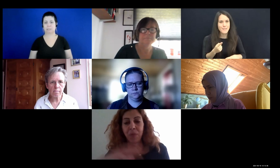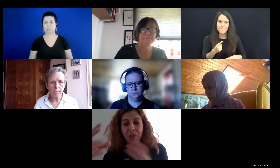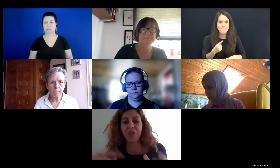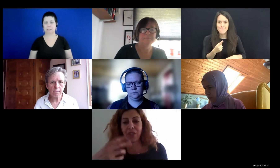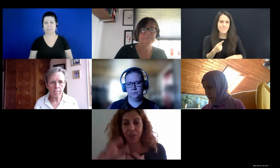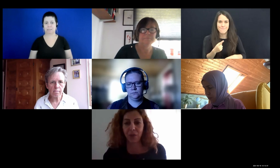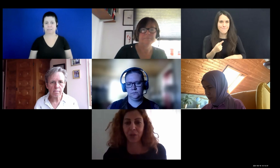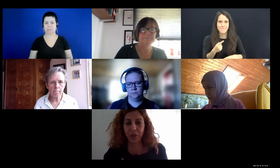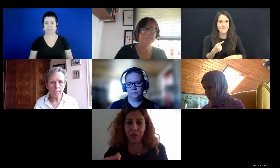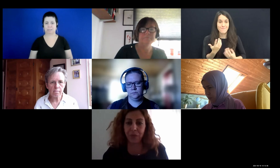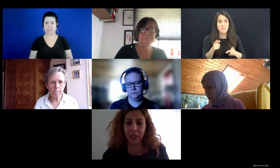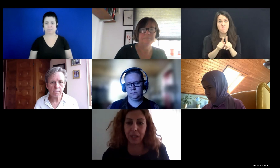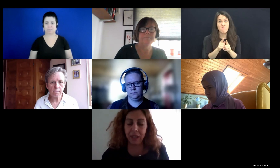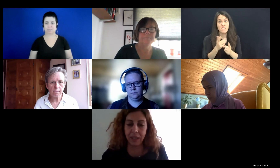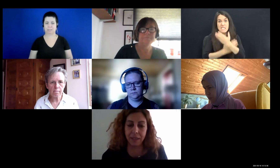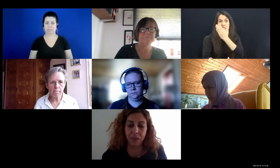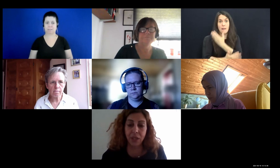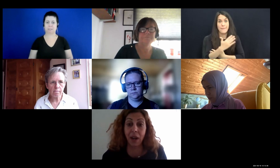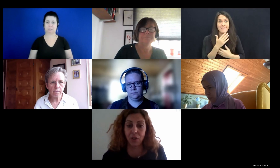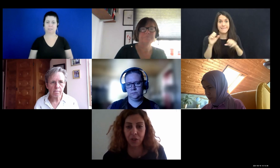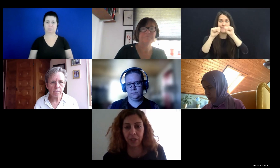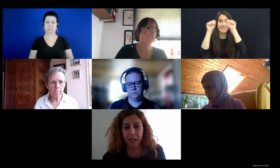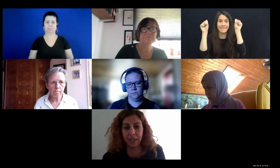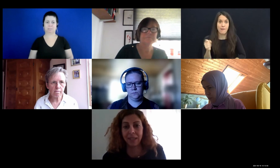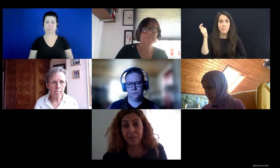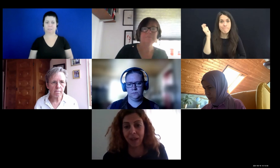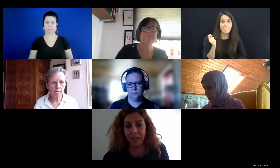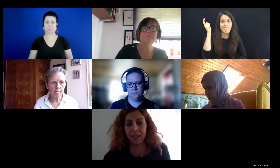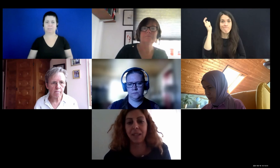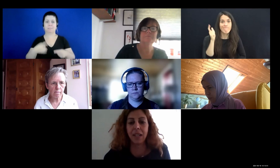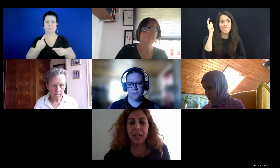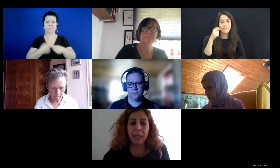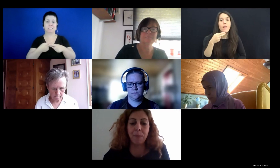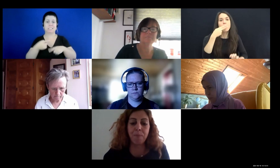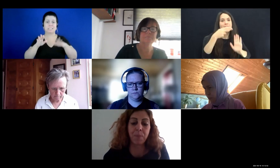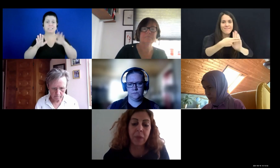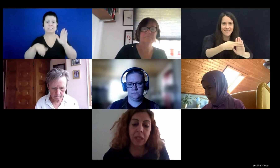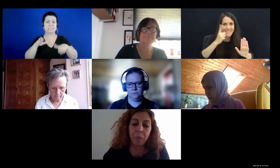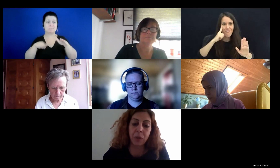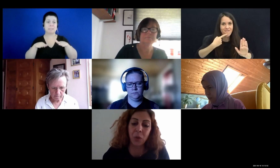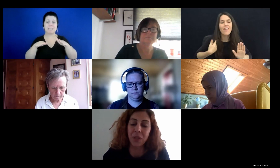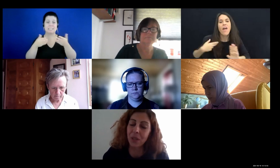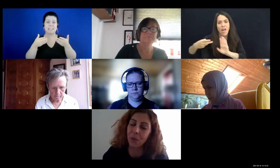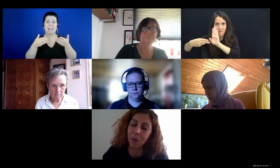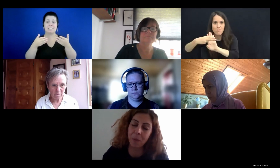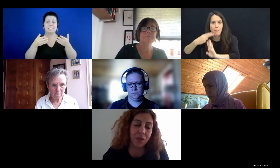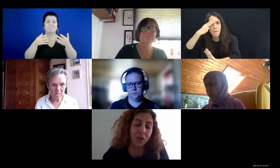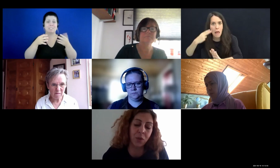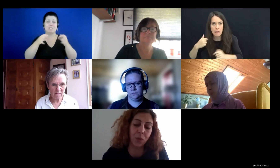disability provisions are also kind of structured and defined. So there's